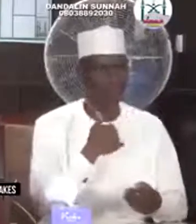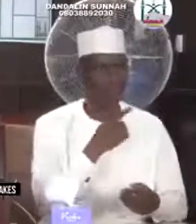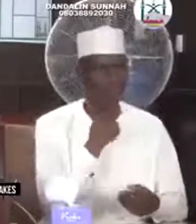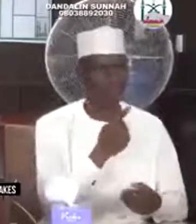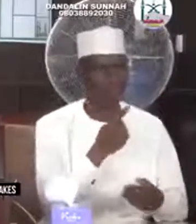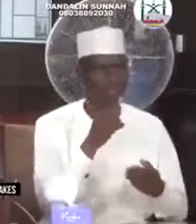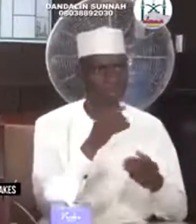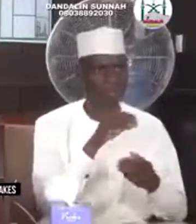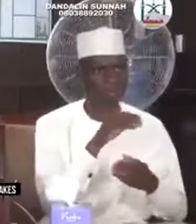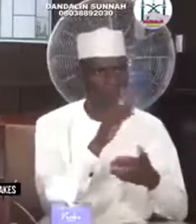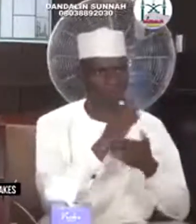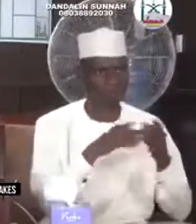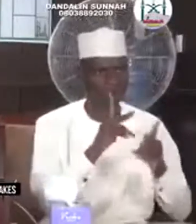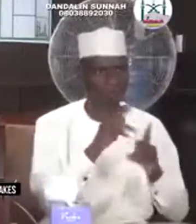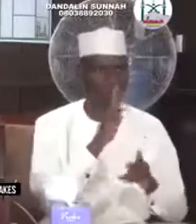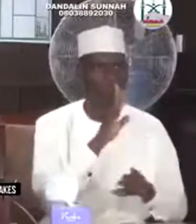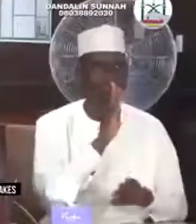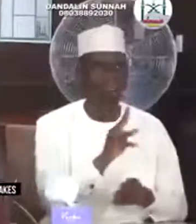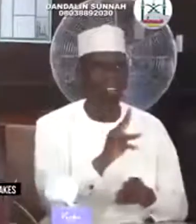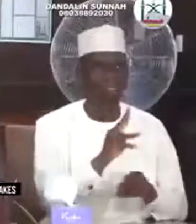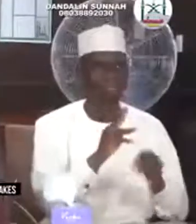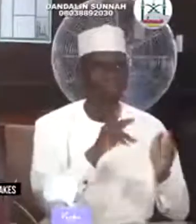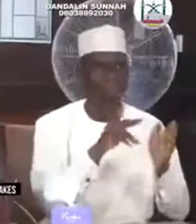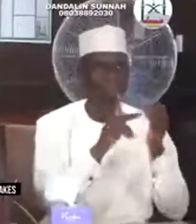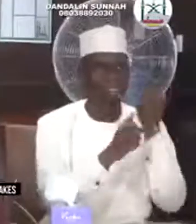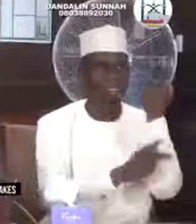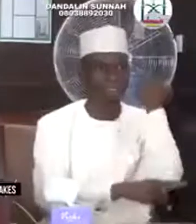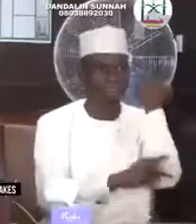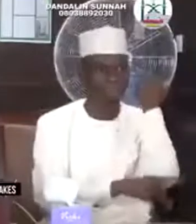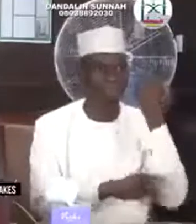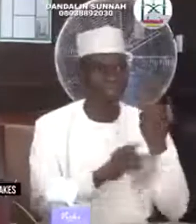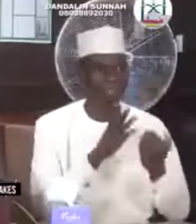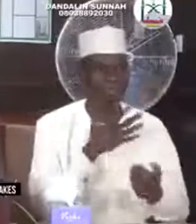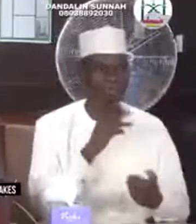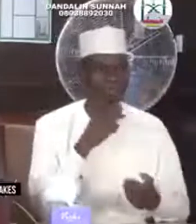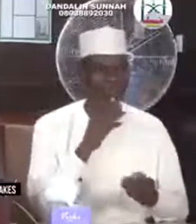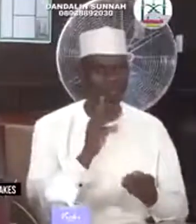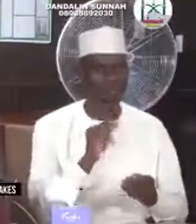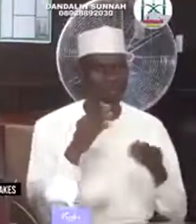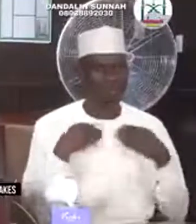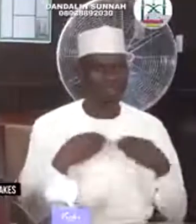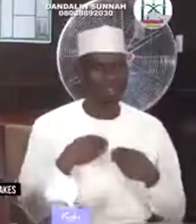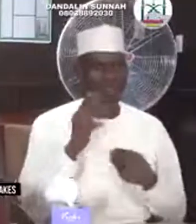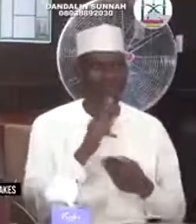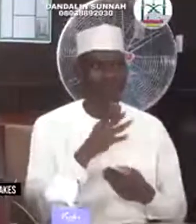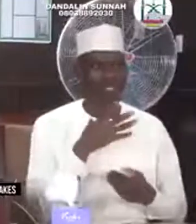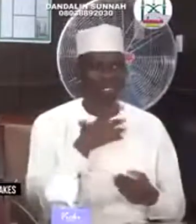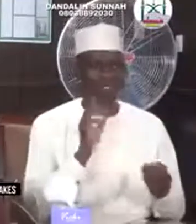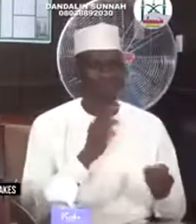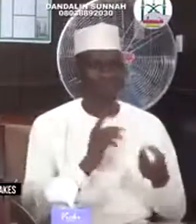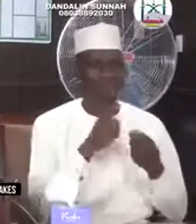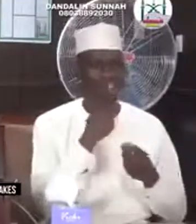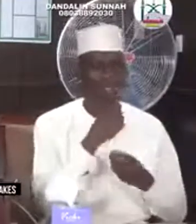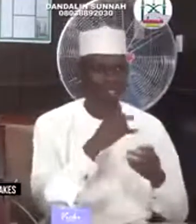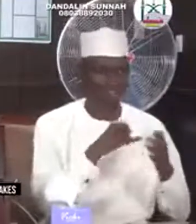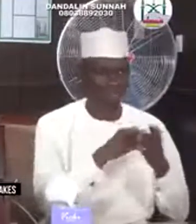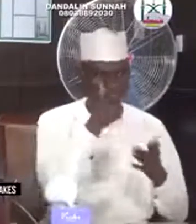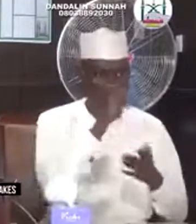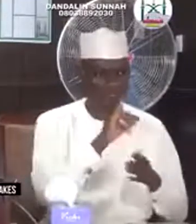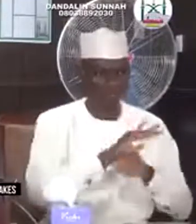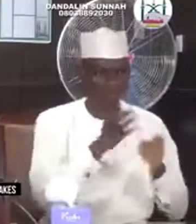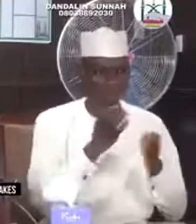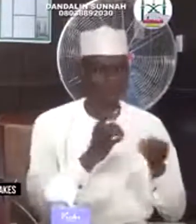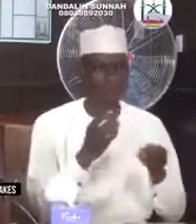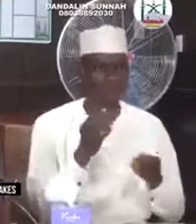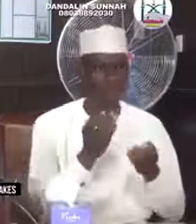suffering. And nobody can say it, because they have taken our throat. They don't want to hear anything bad against the man. This